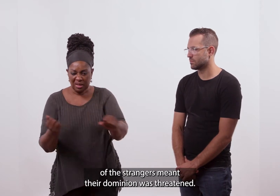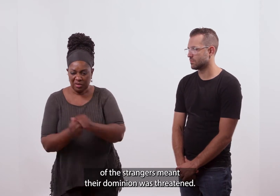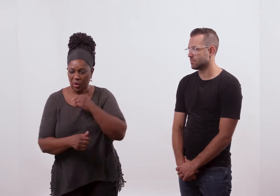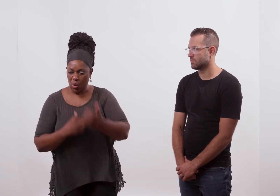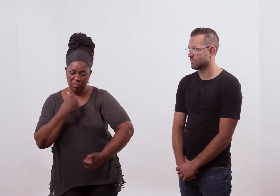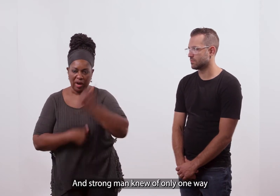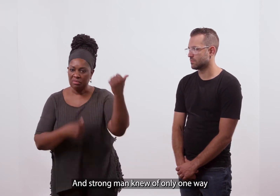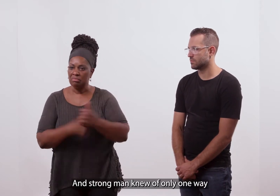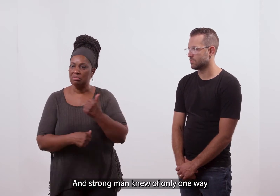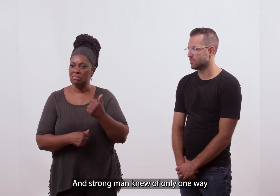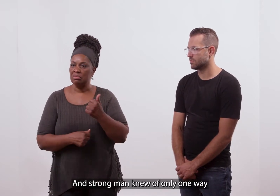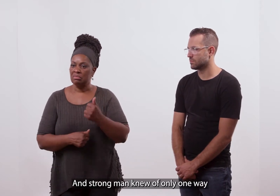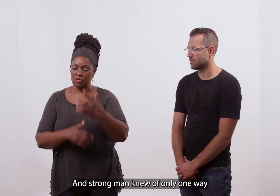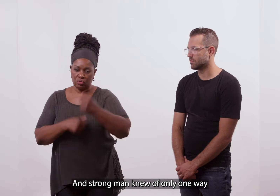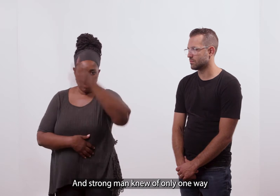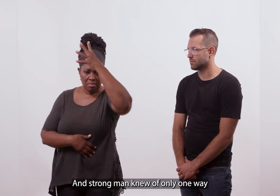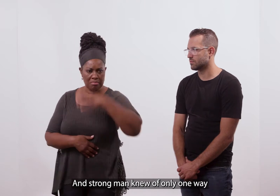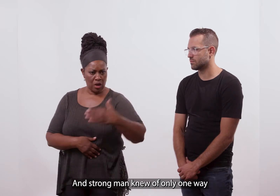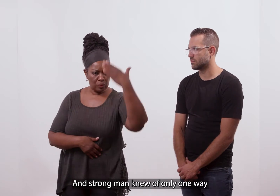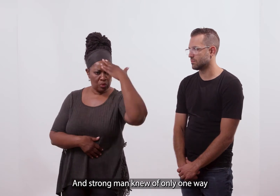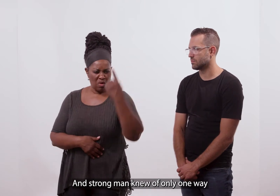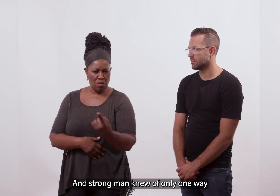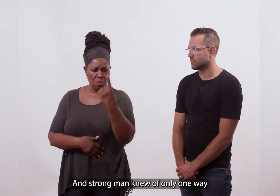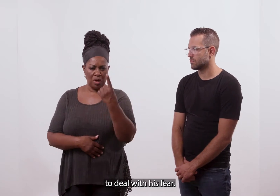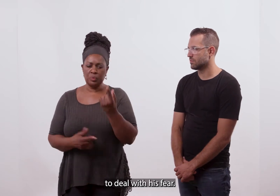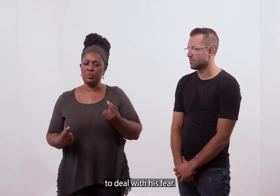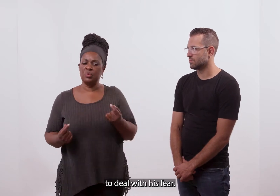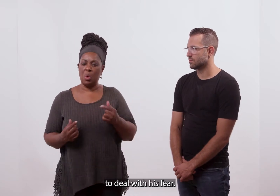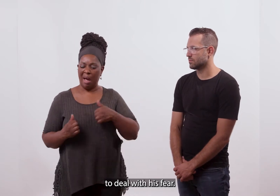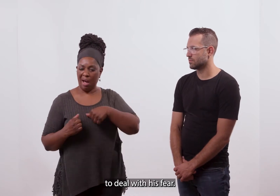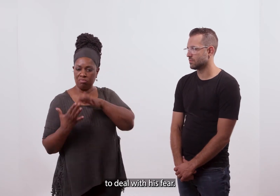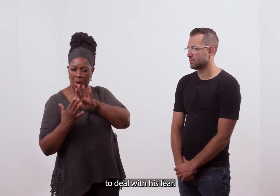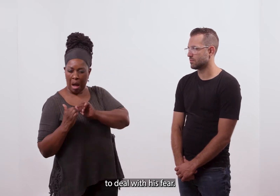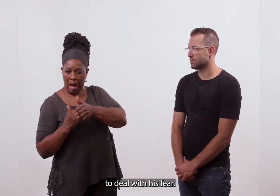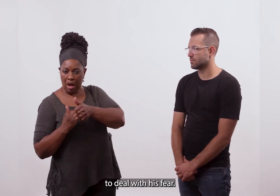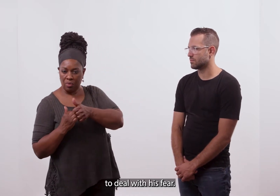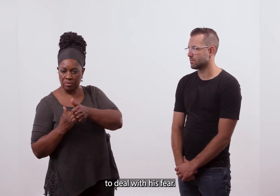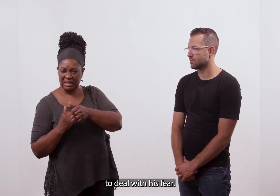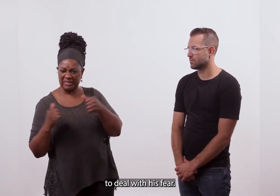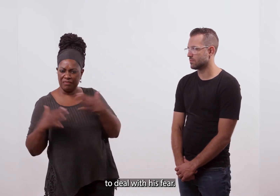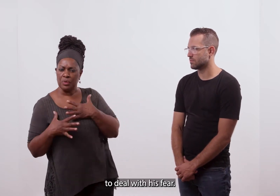threatened, and strong man knew of only one way to deal with his fear.